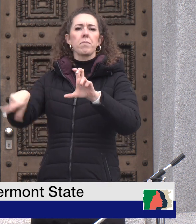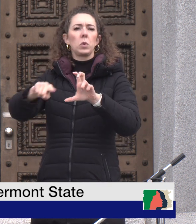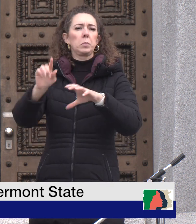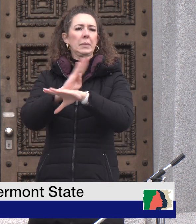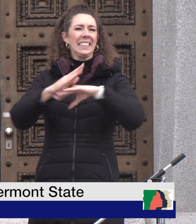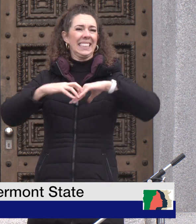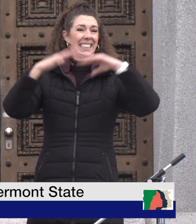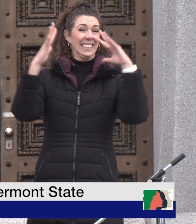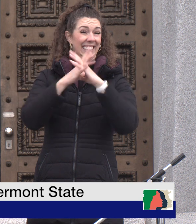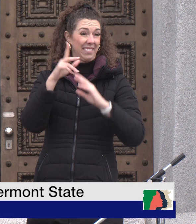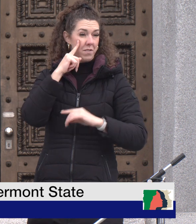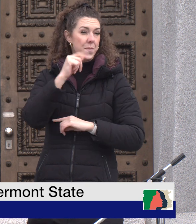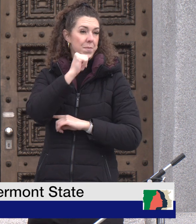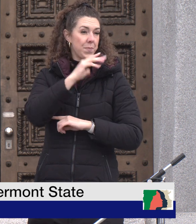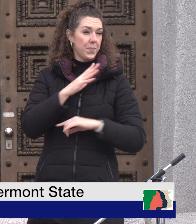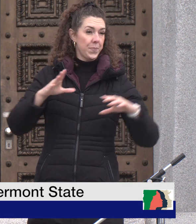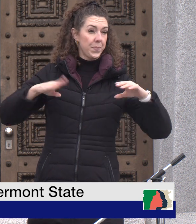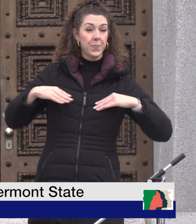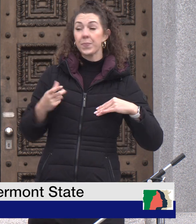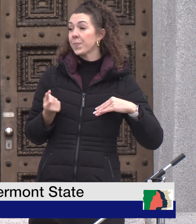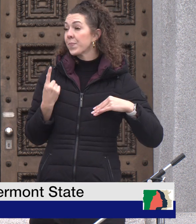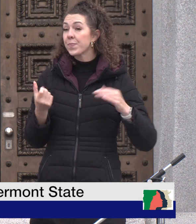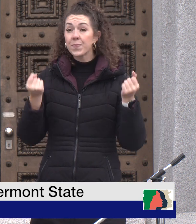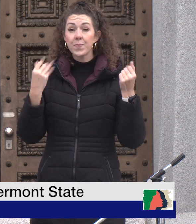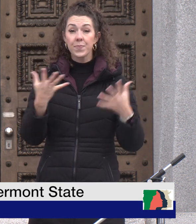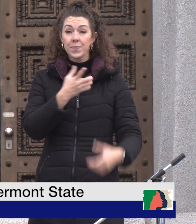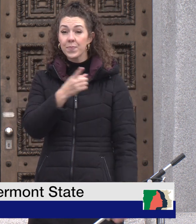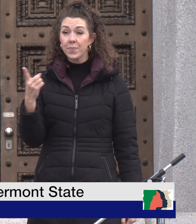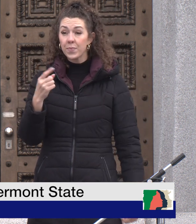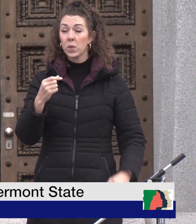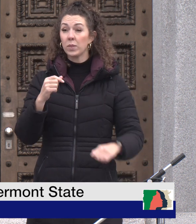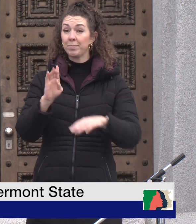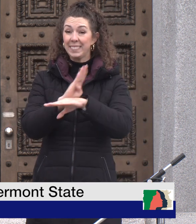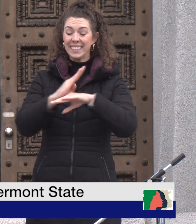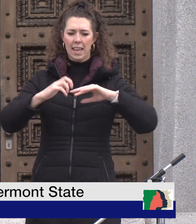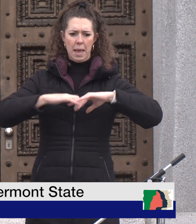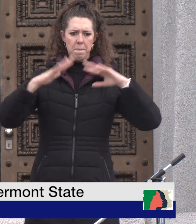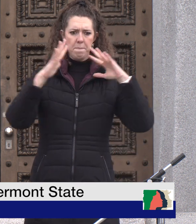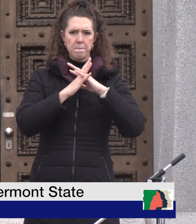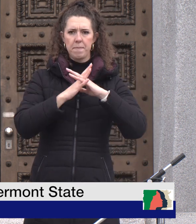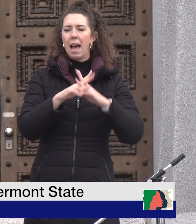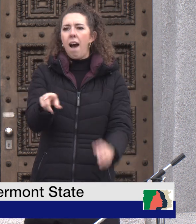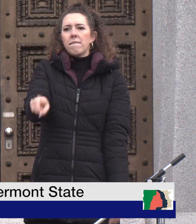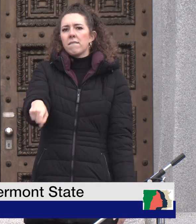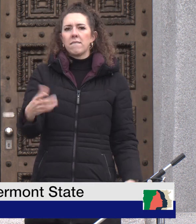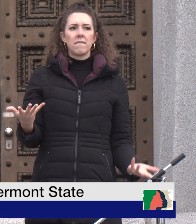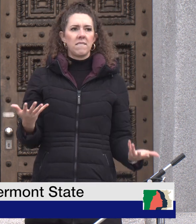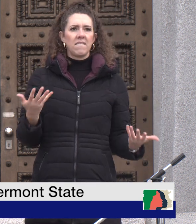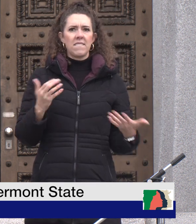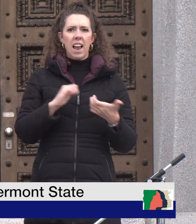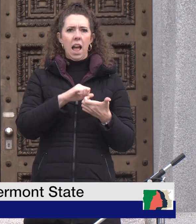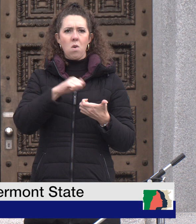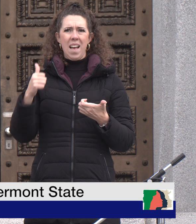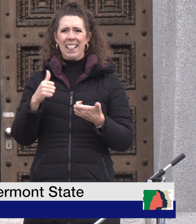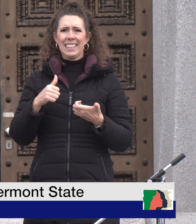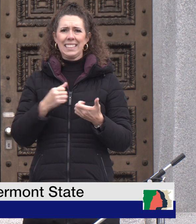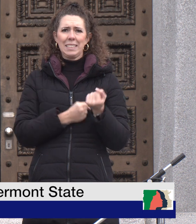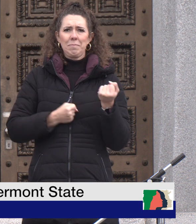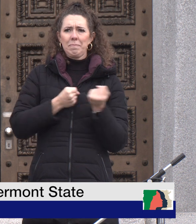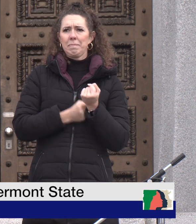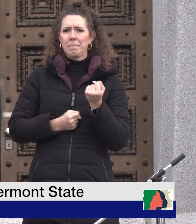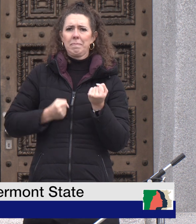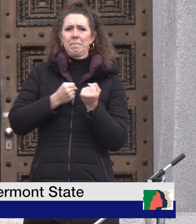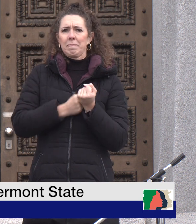these women created their own businesses because they had to. They had no other way to provide an income in a